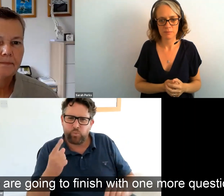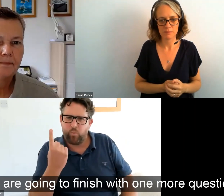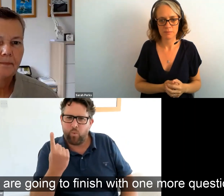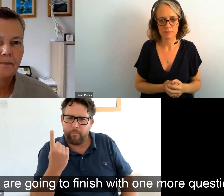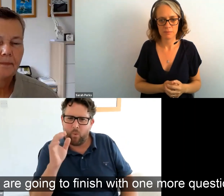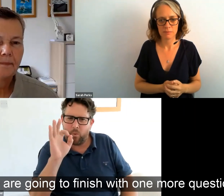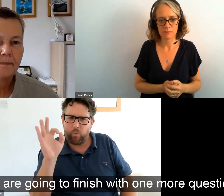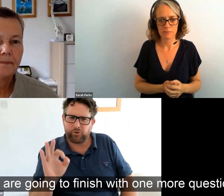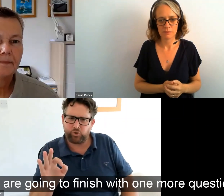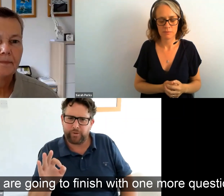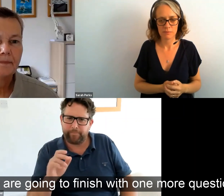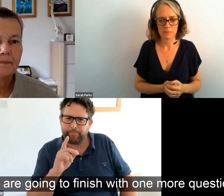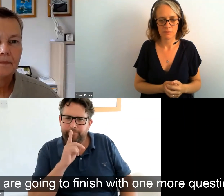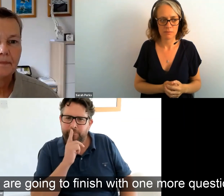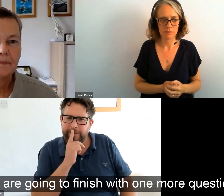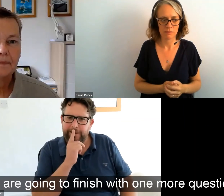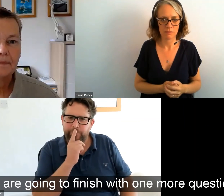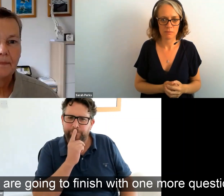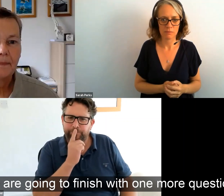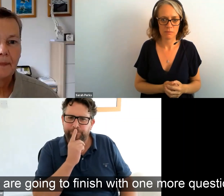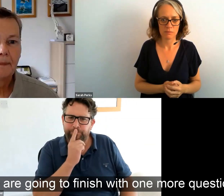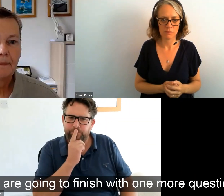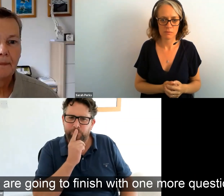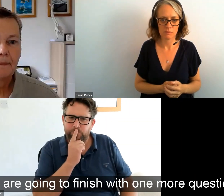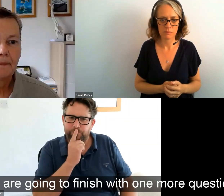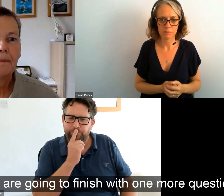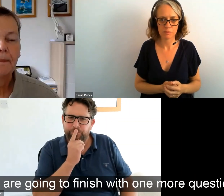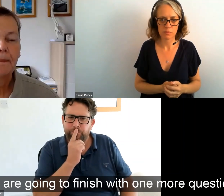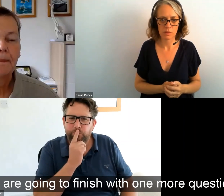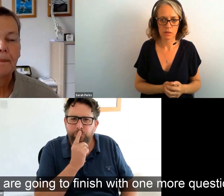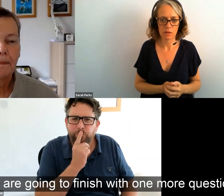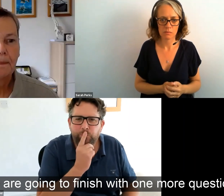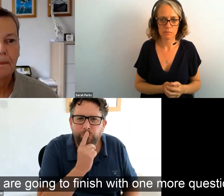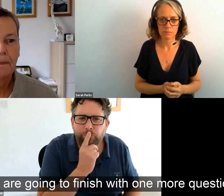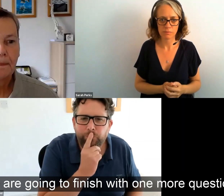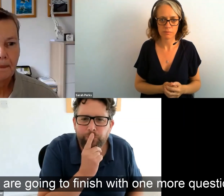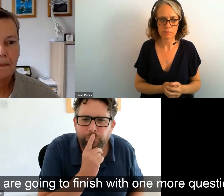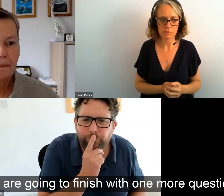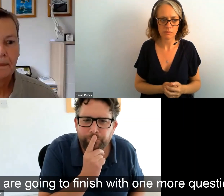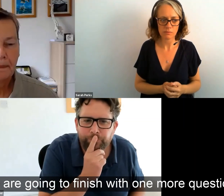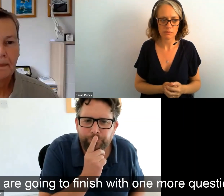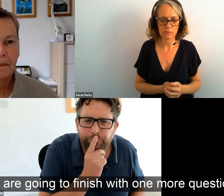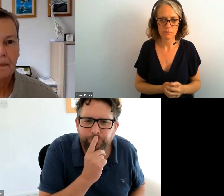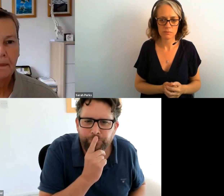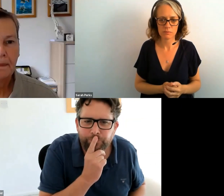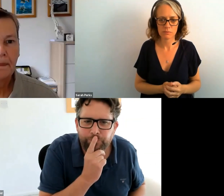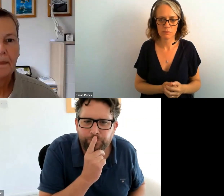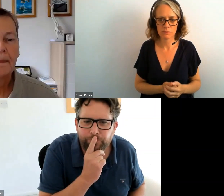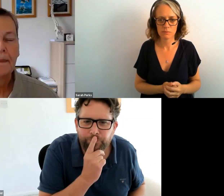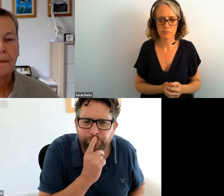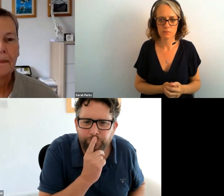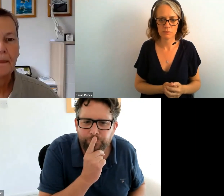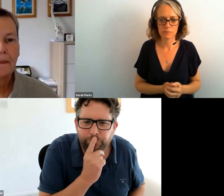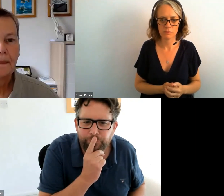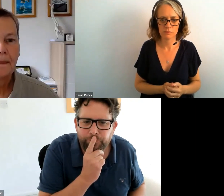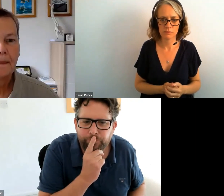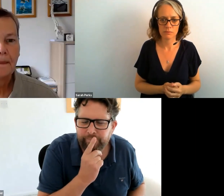Great. I think we're going to finish with one more question.